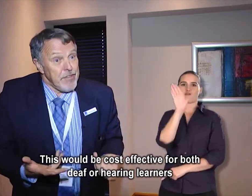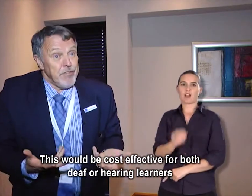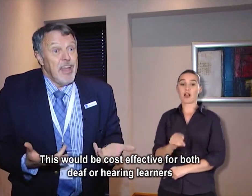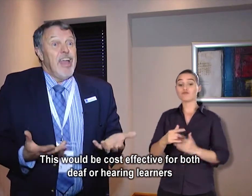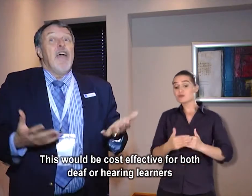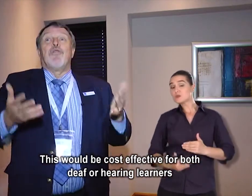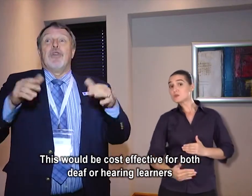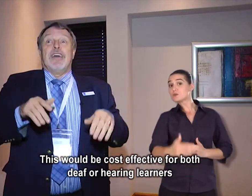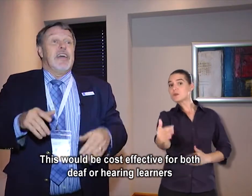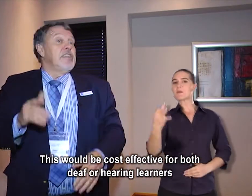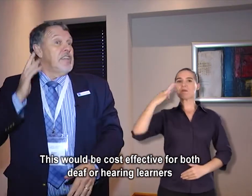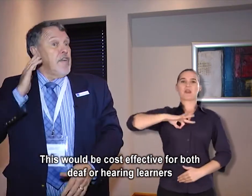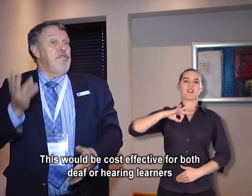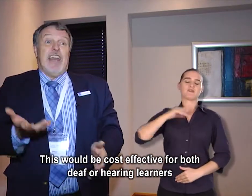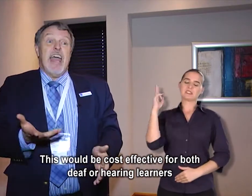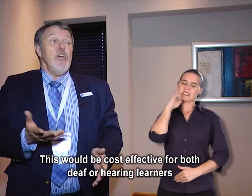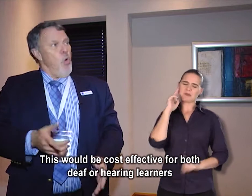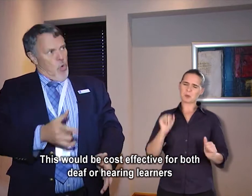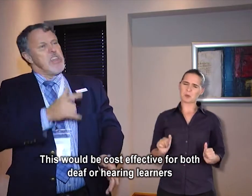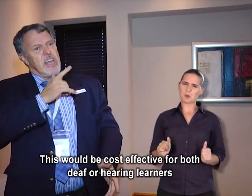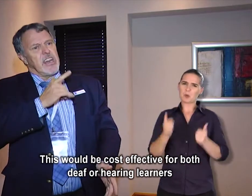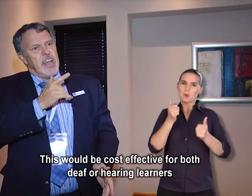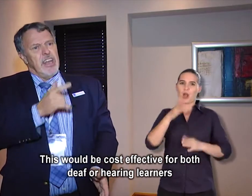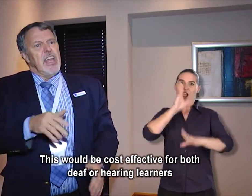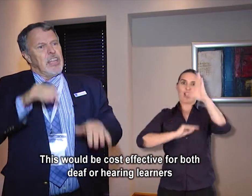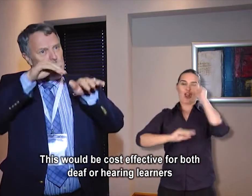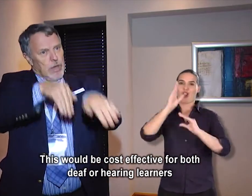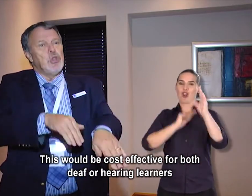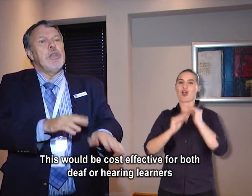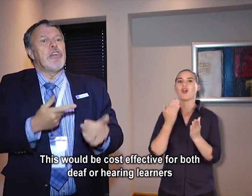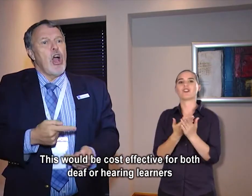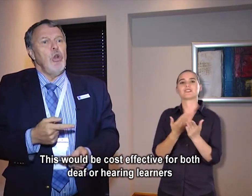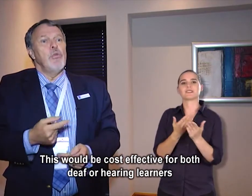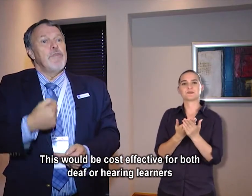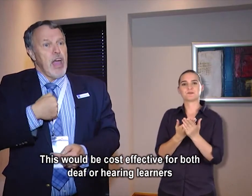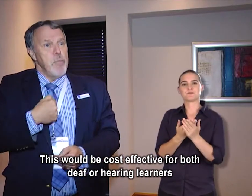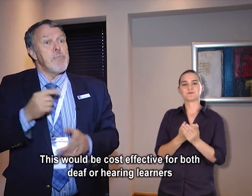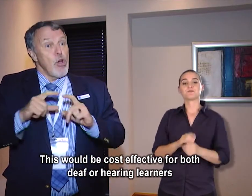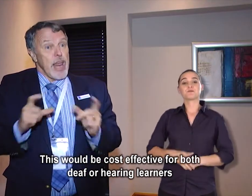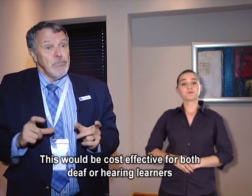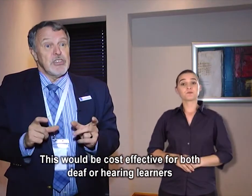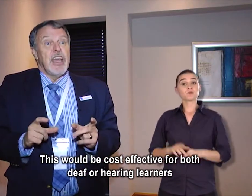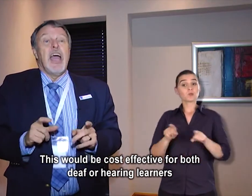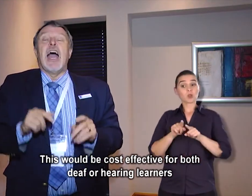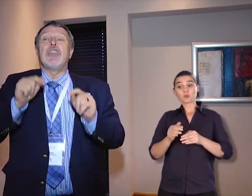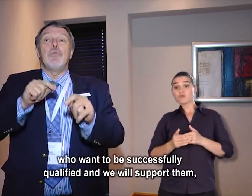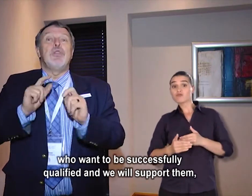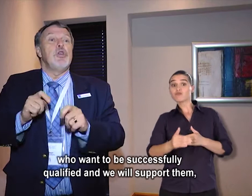effective for the deaf learner or hearing learner that want to enroll with our programs and to